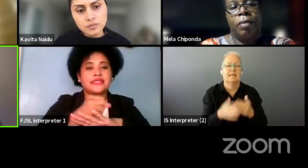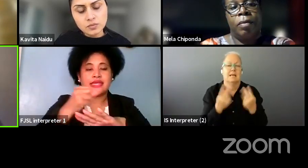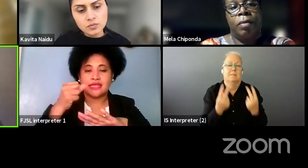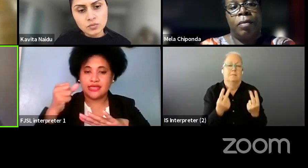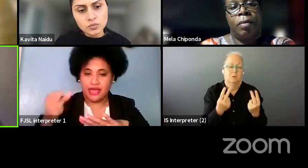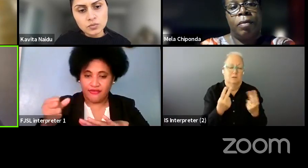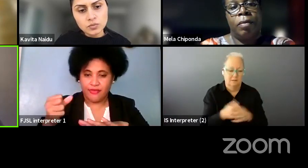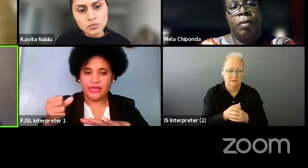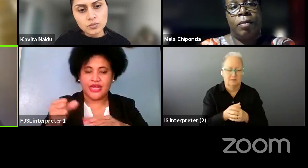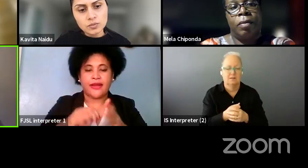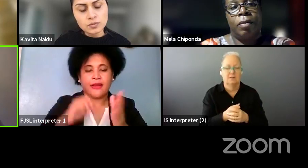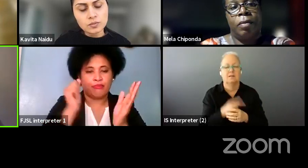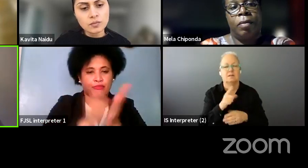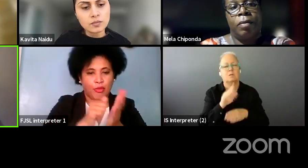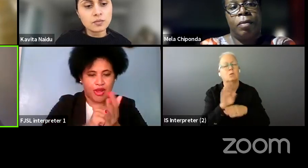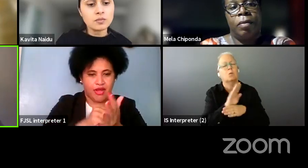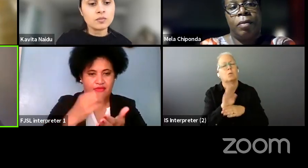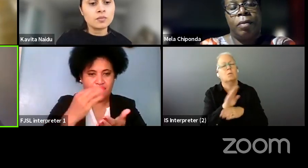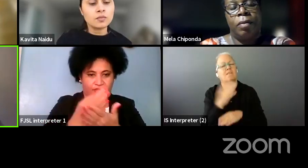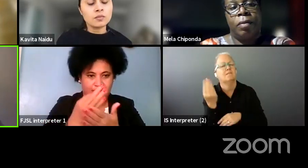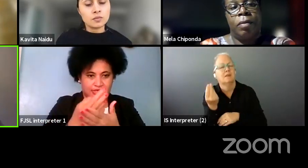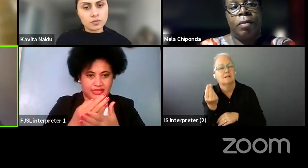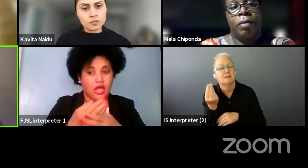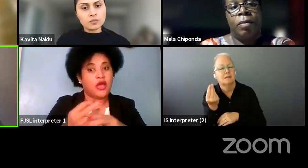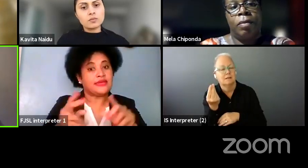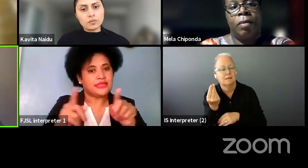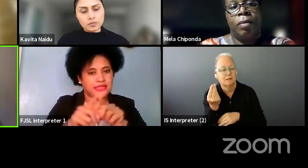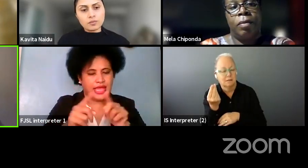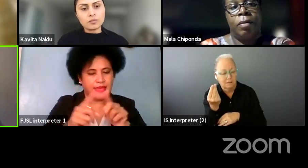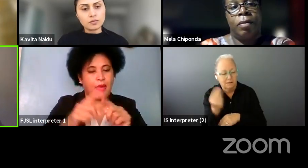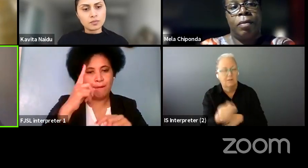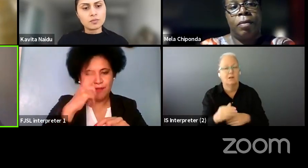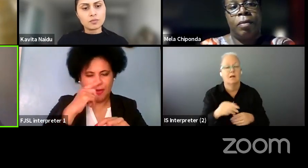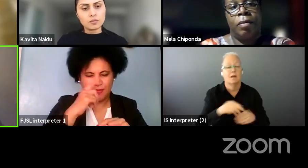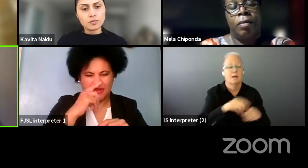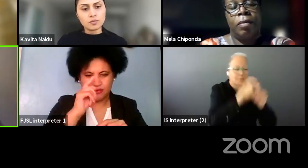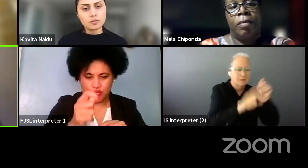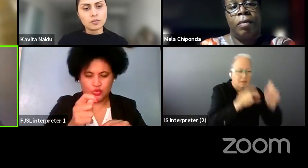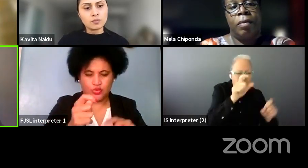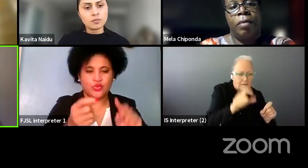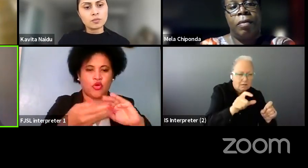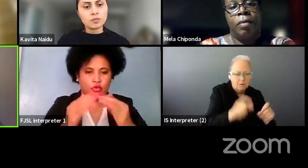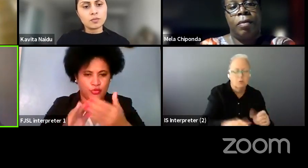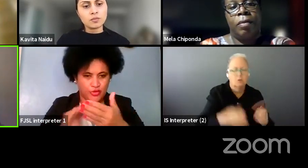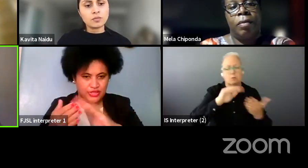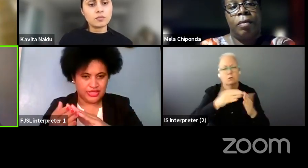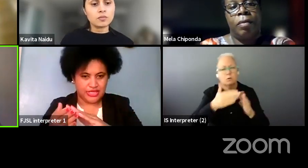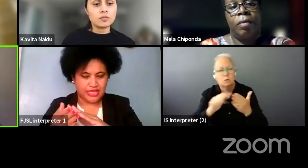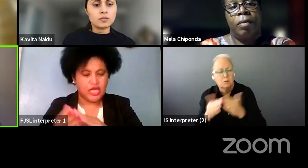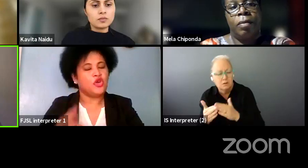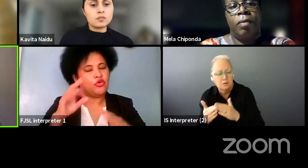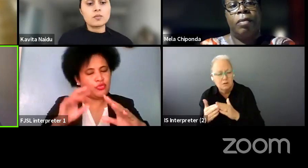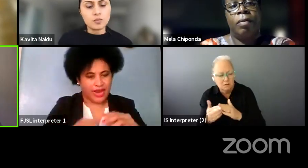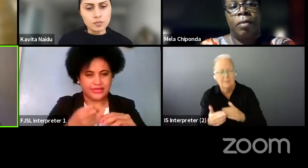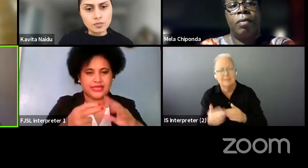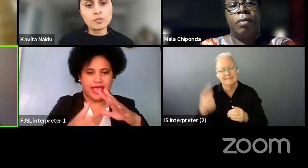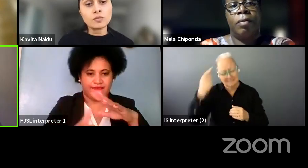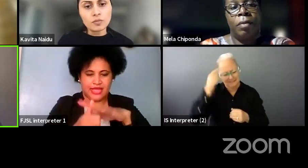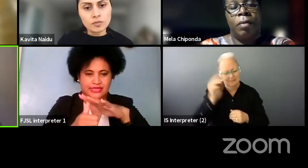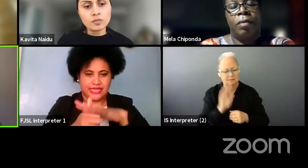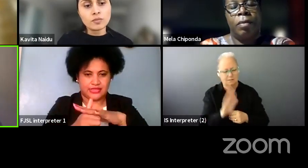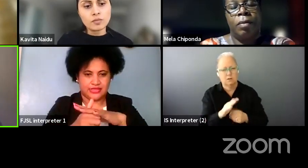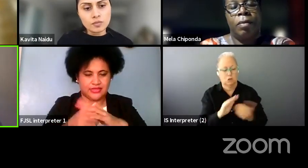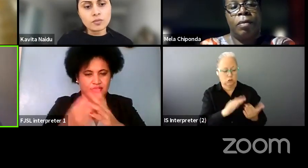finance. People, communities actually need access to this finance to build local solutions, especially